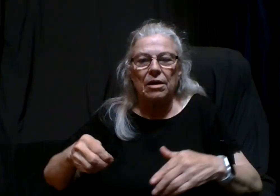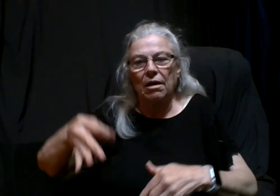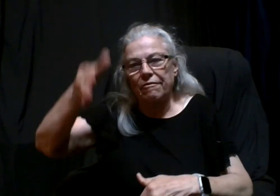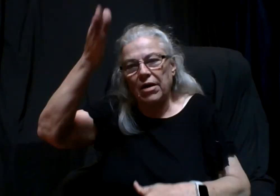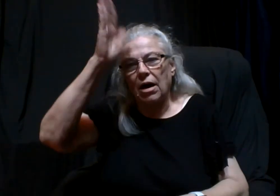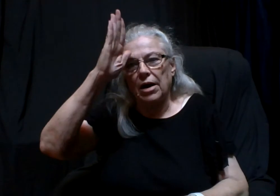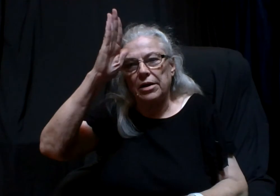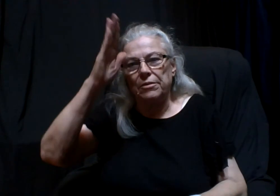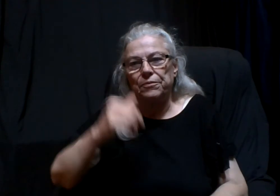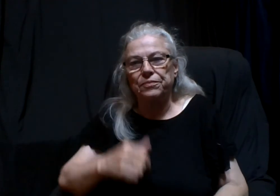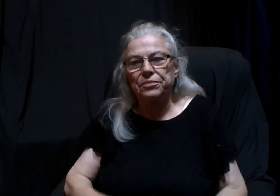of God.